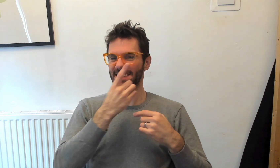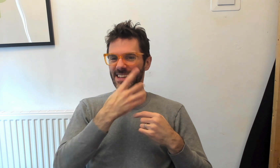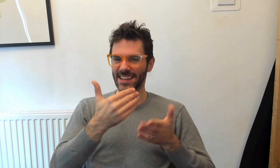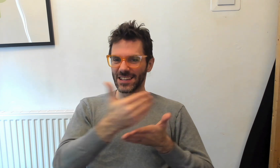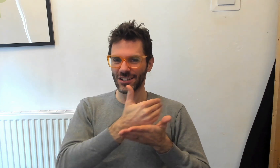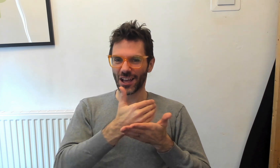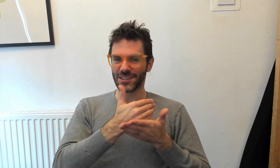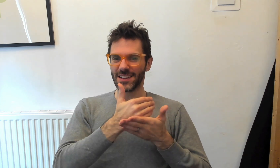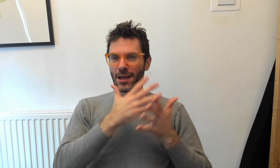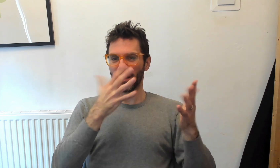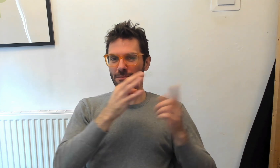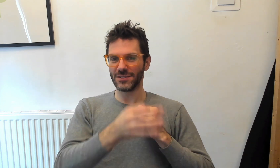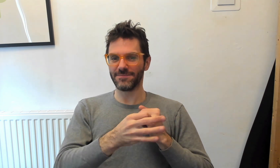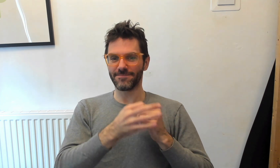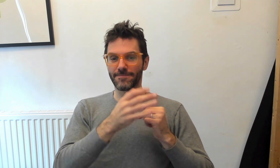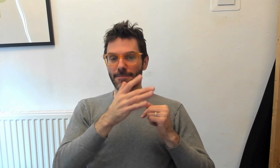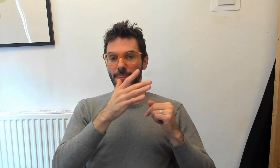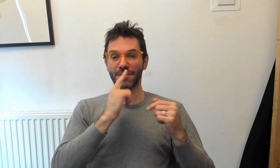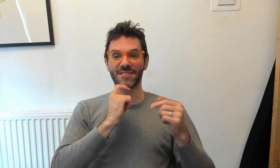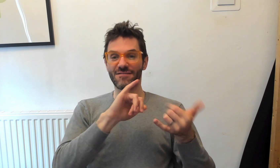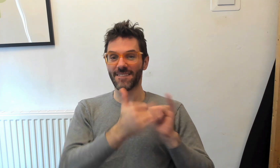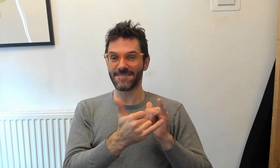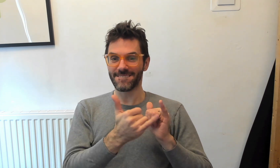data, single store, BigQuery, Redshift,